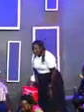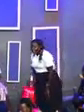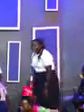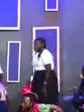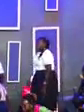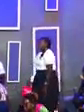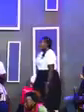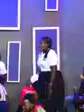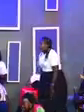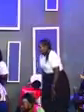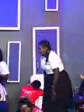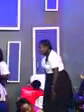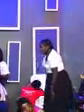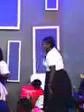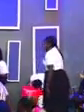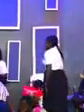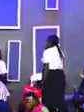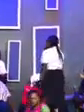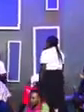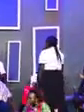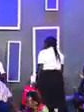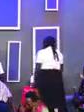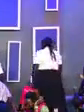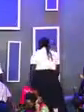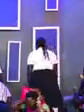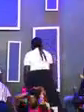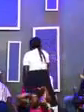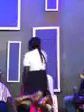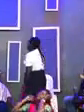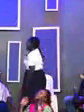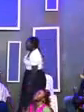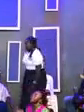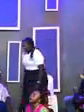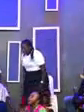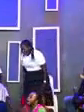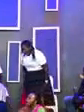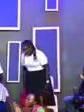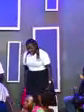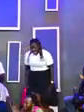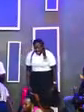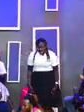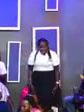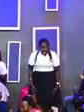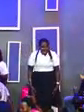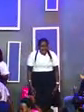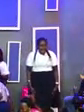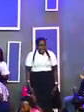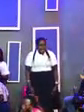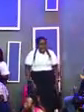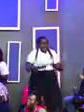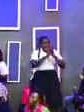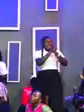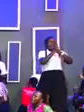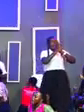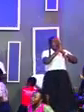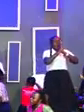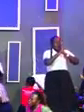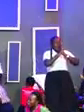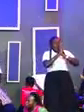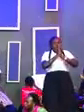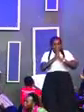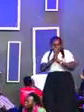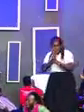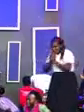olw'ettoneta n'olwase olutatyemukoka n'olwase oluva mama samalaba Yesu